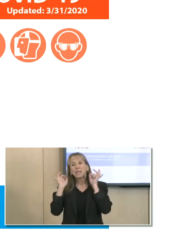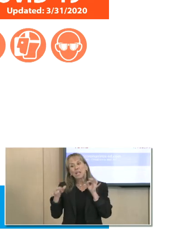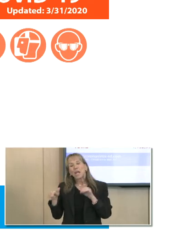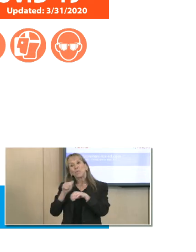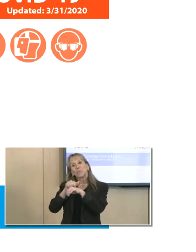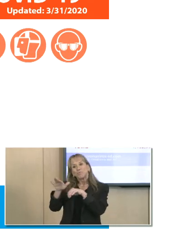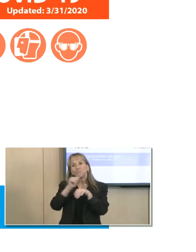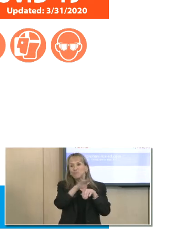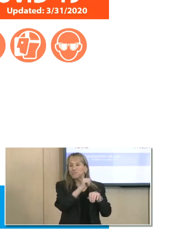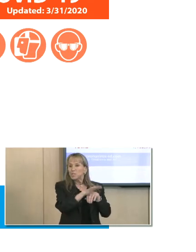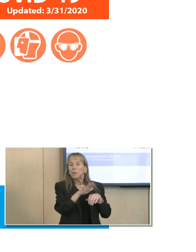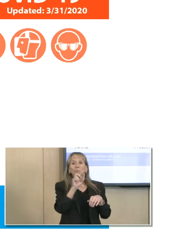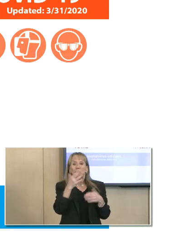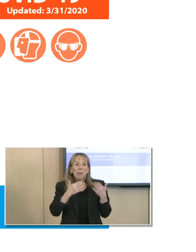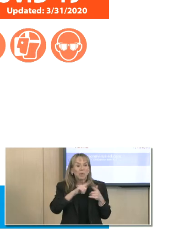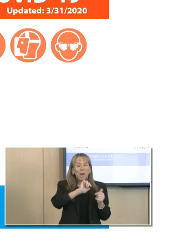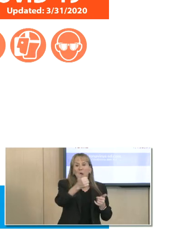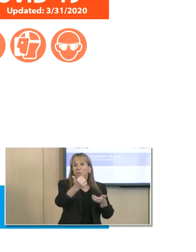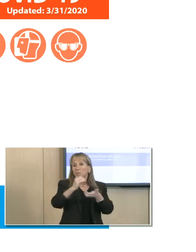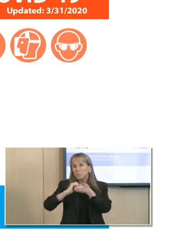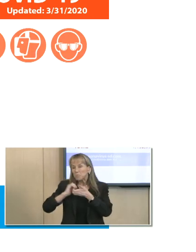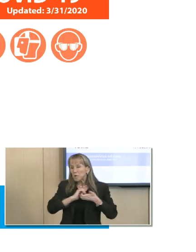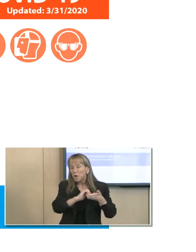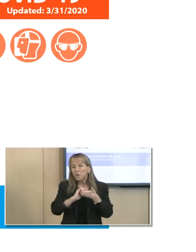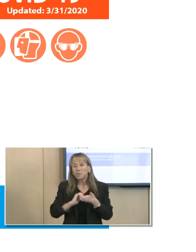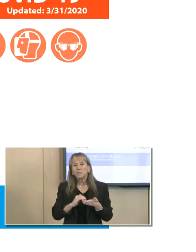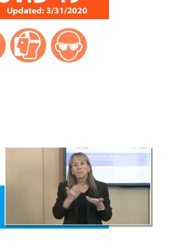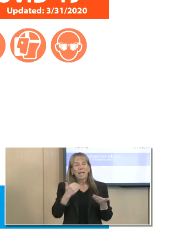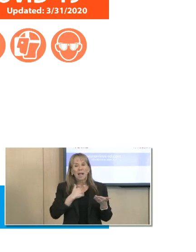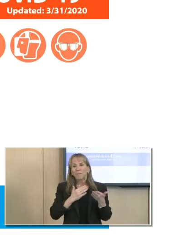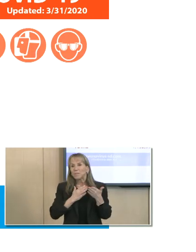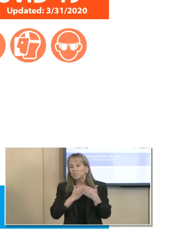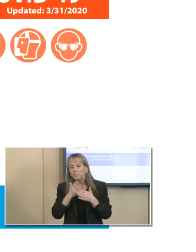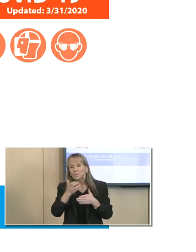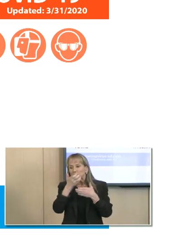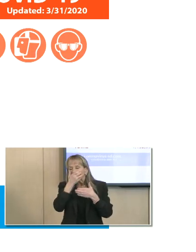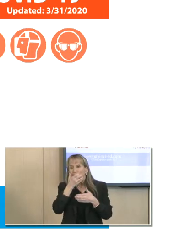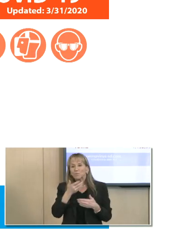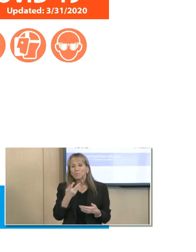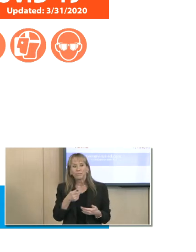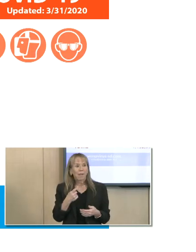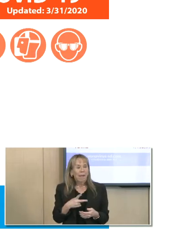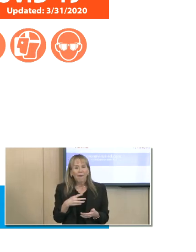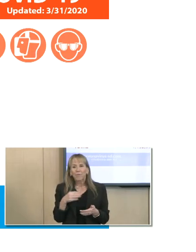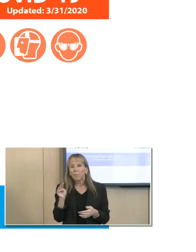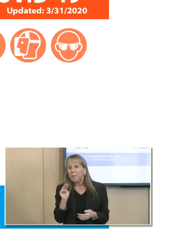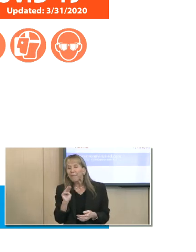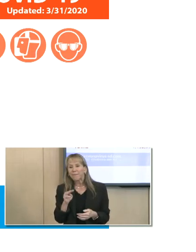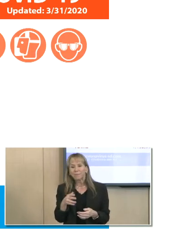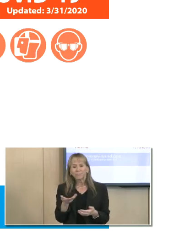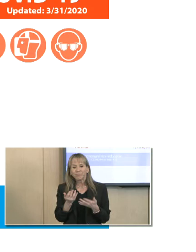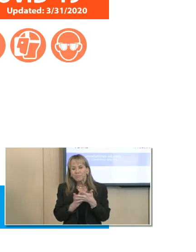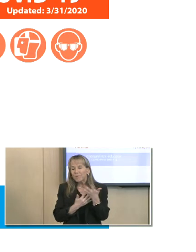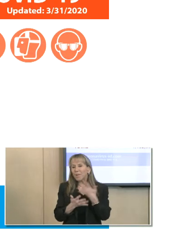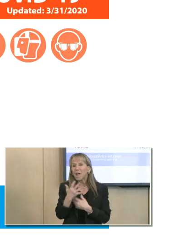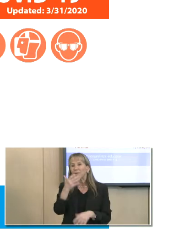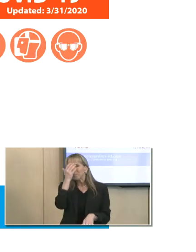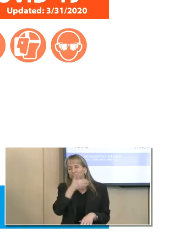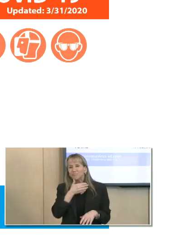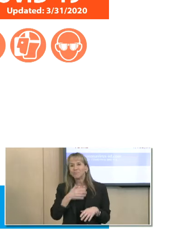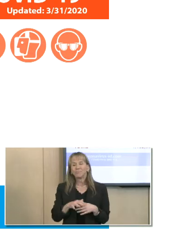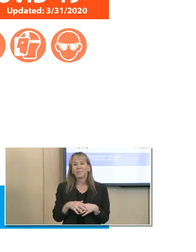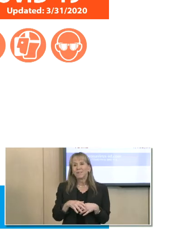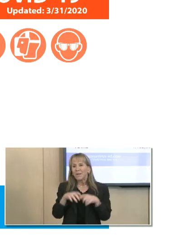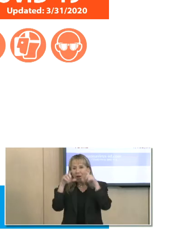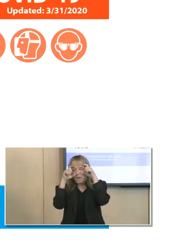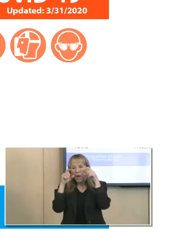community partners, along with more than 100,000 surgical masks, more than 500,000 gloves, face shields, goggles, gowns.